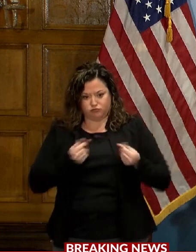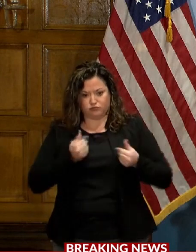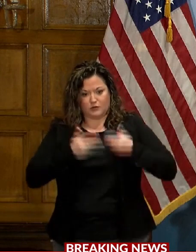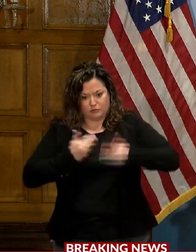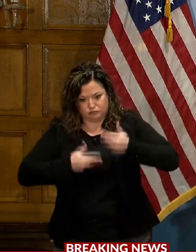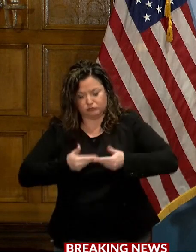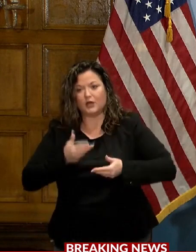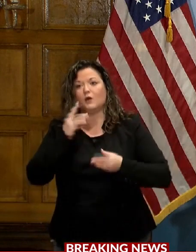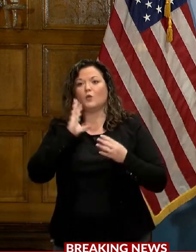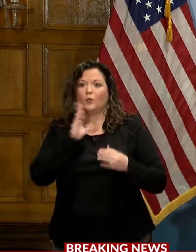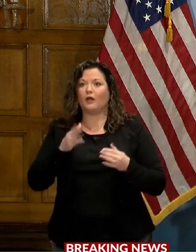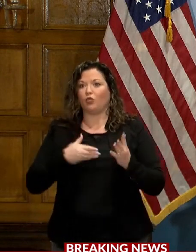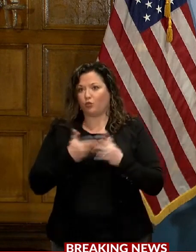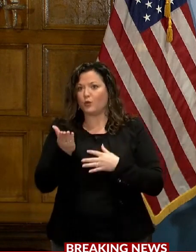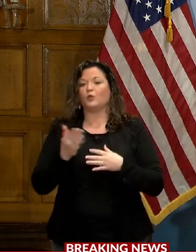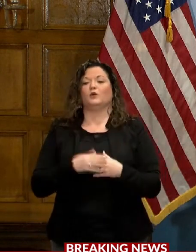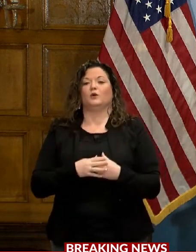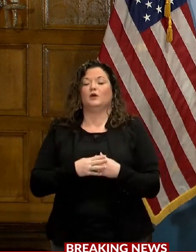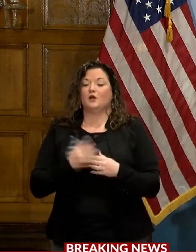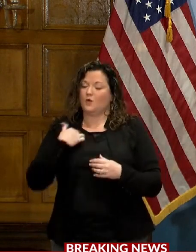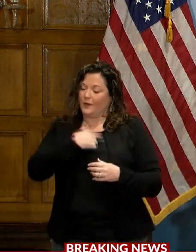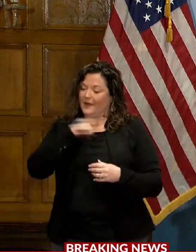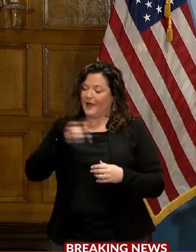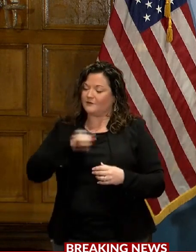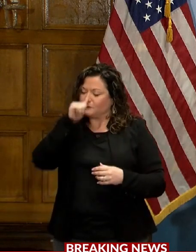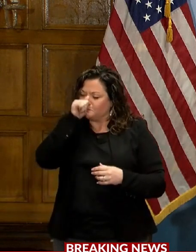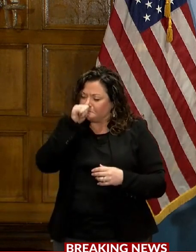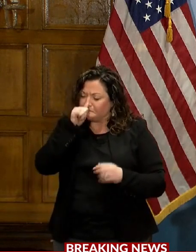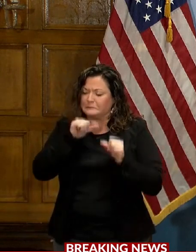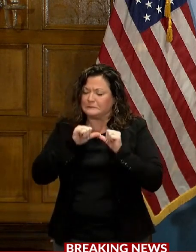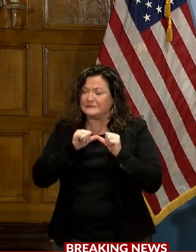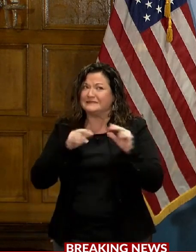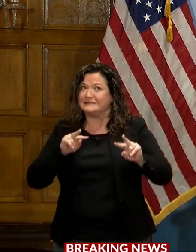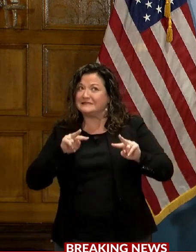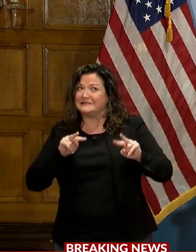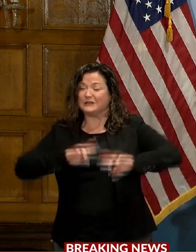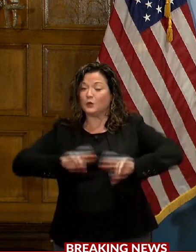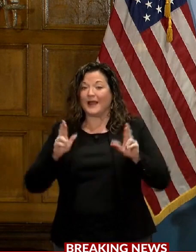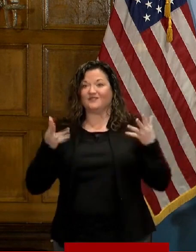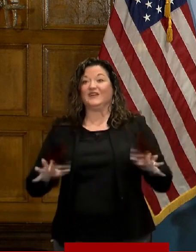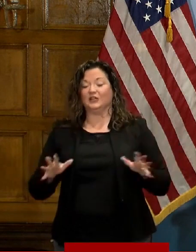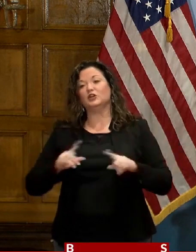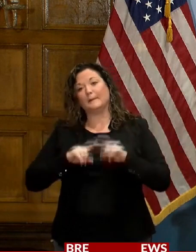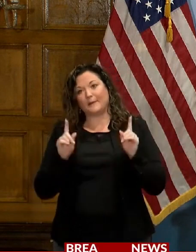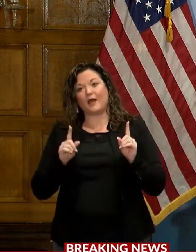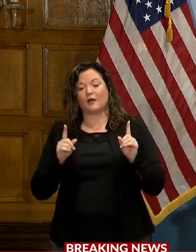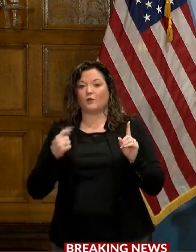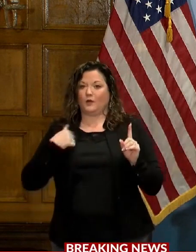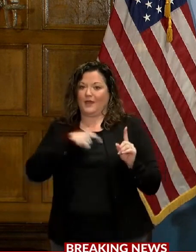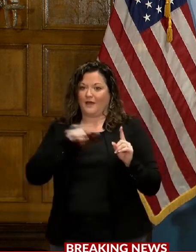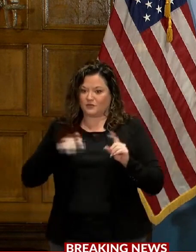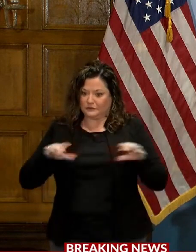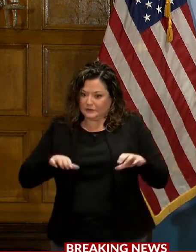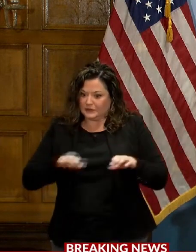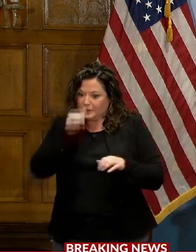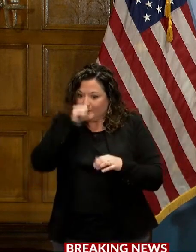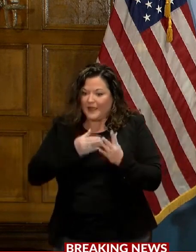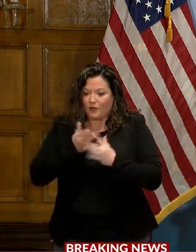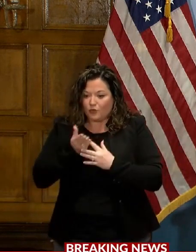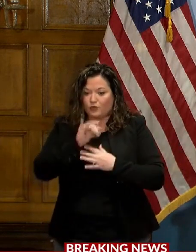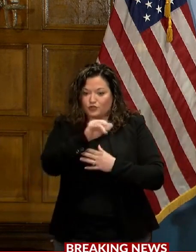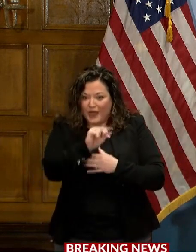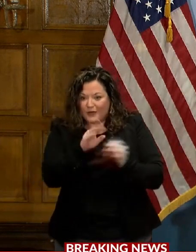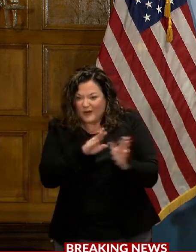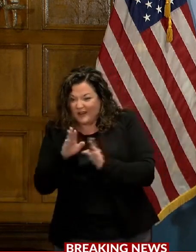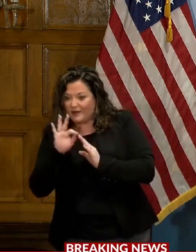but we've got to hold the line. We've got to make sure we take the action so we can get through January into